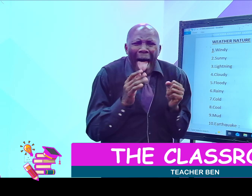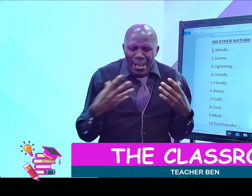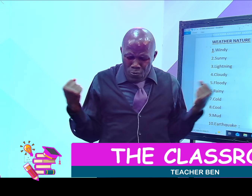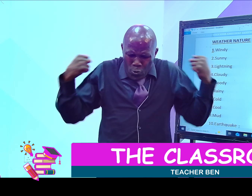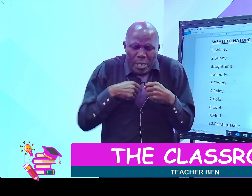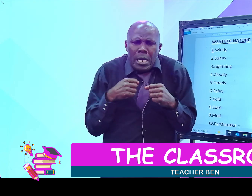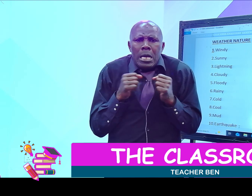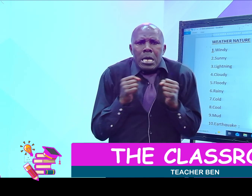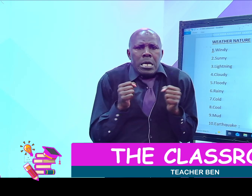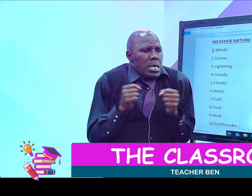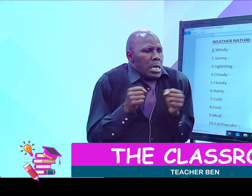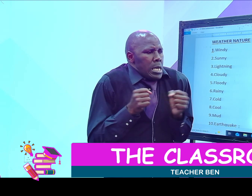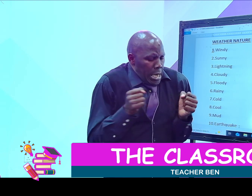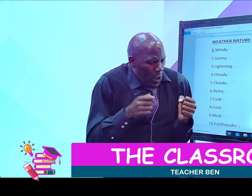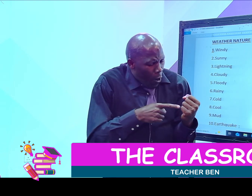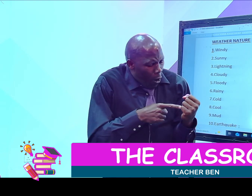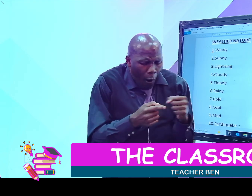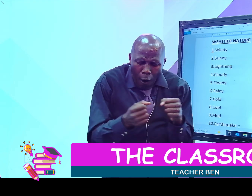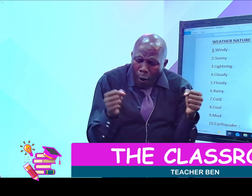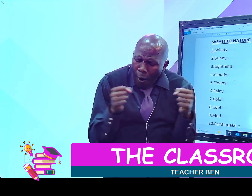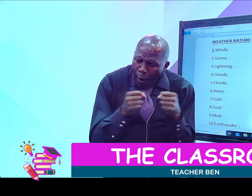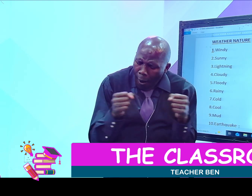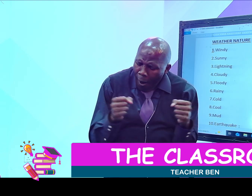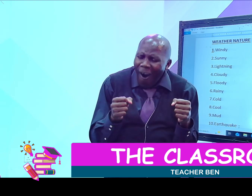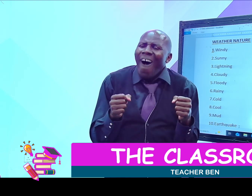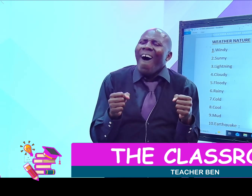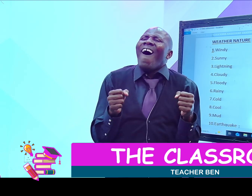When it's cold, people shiver.